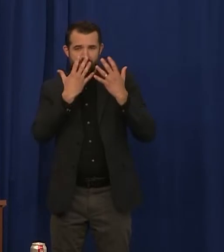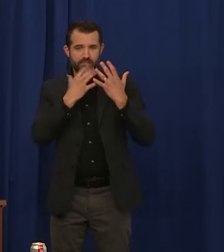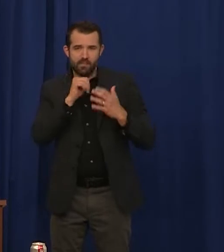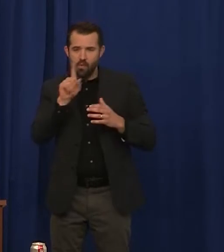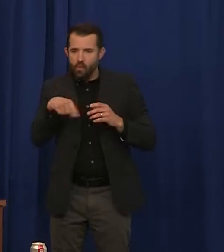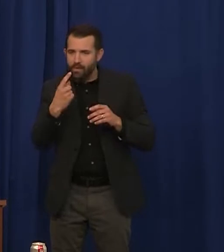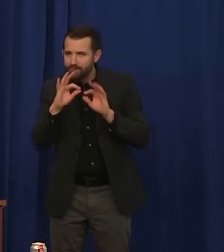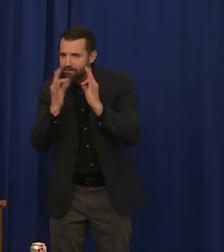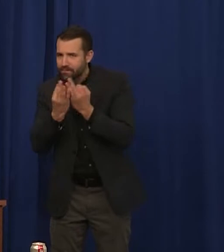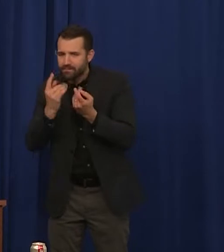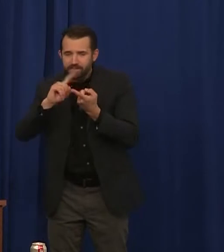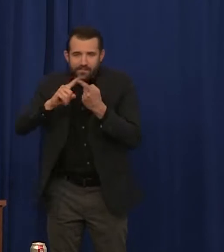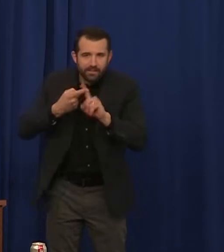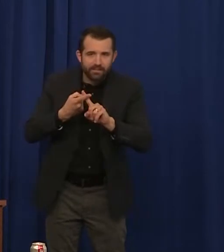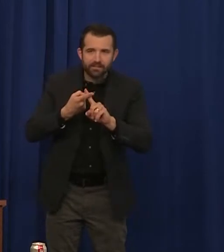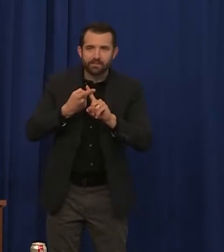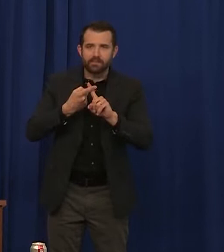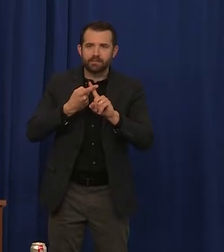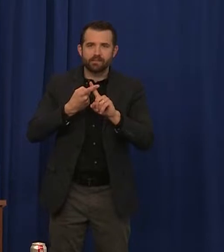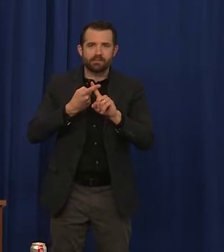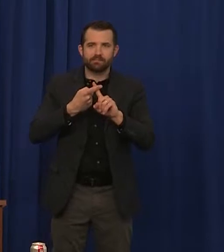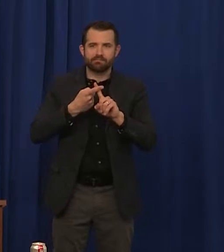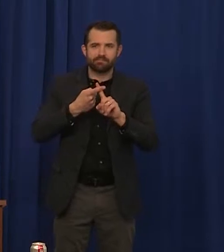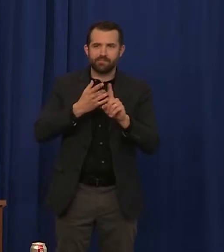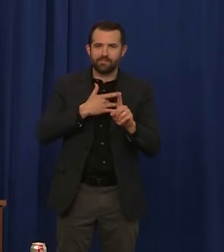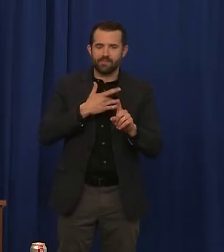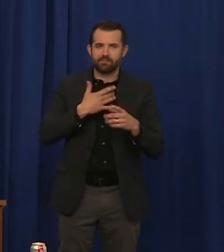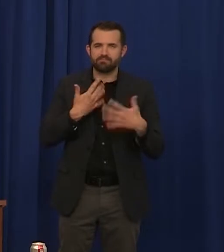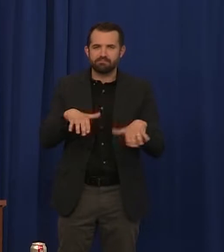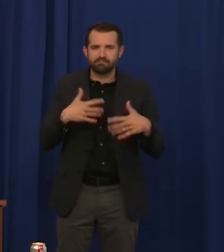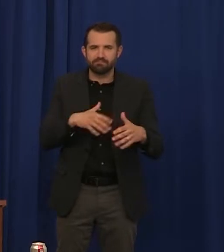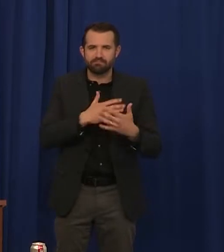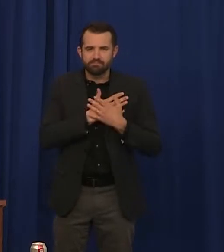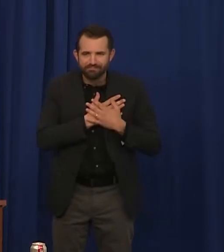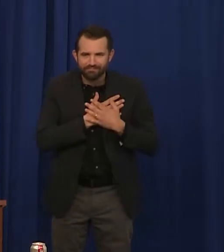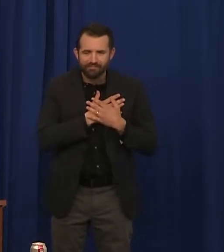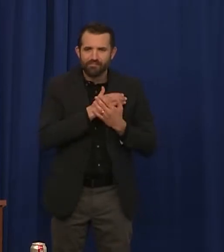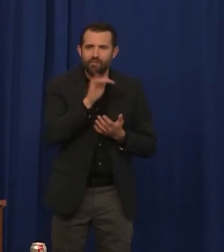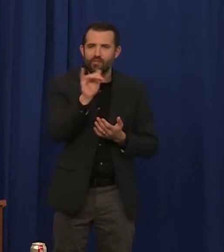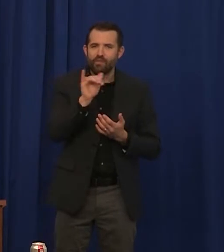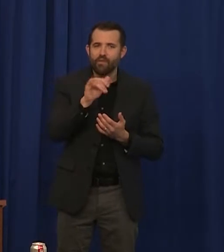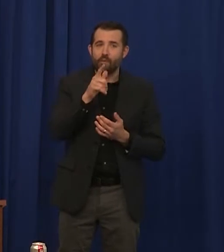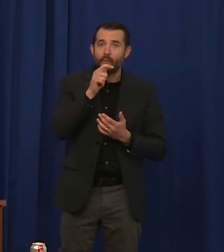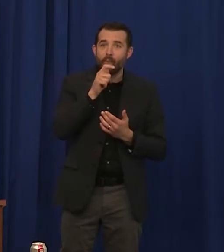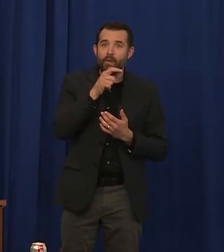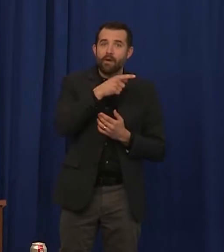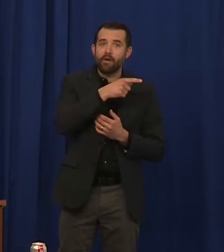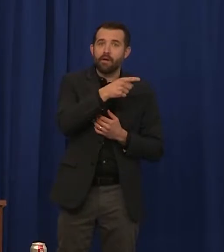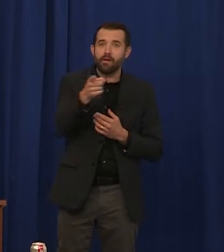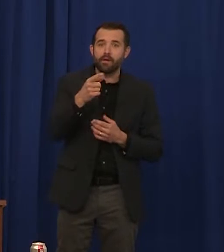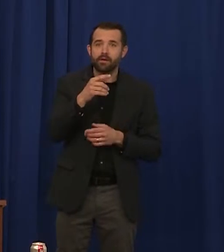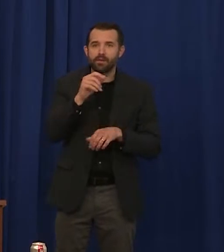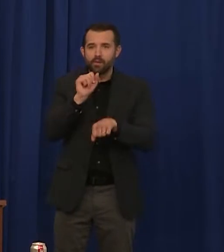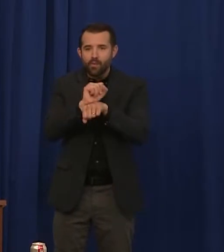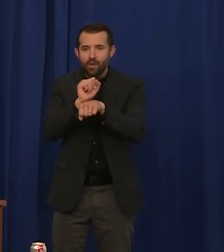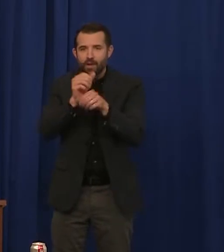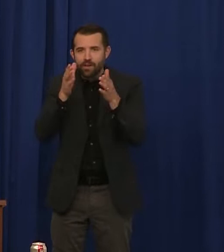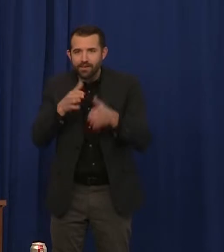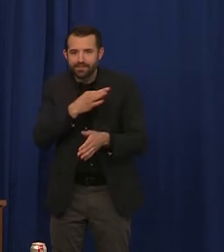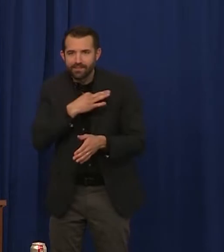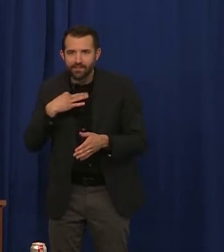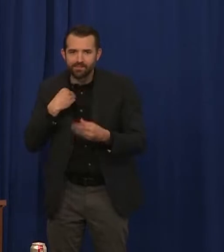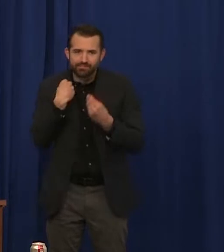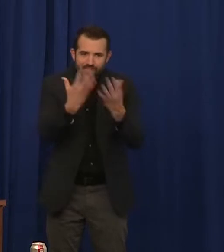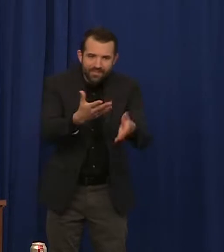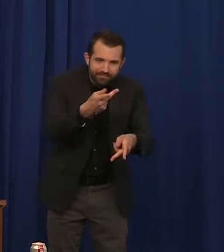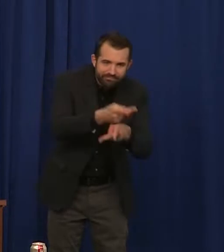and friends of these residents are facing, but also the caregivers, the individuals who had